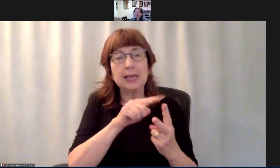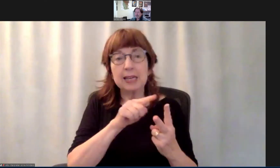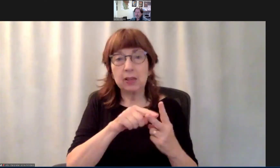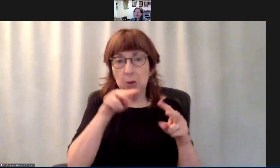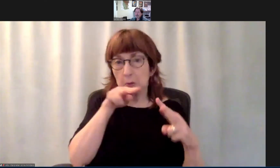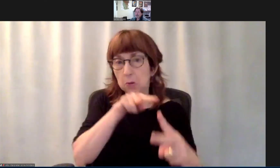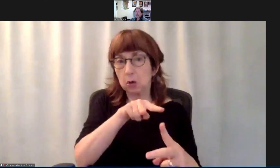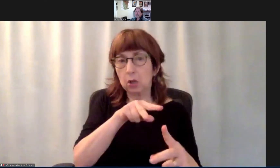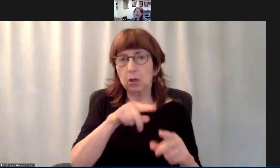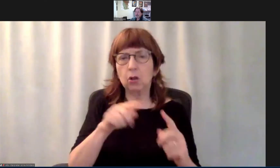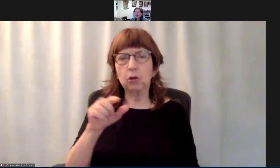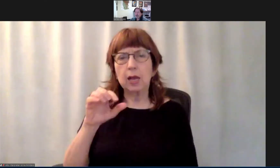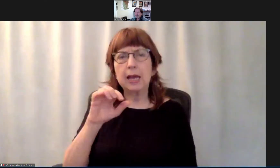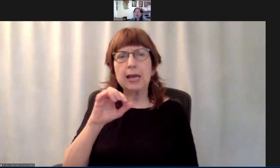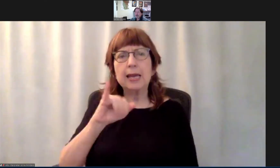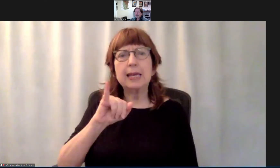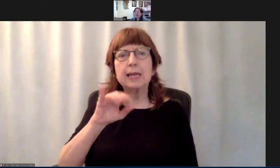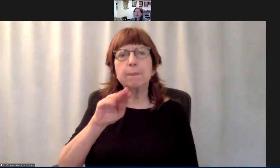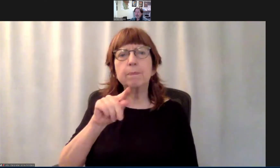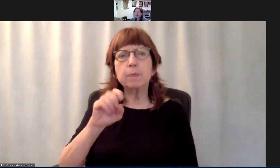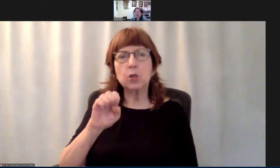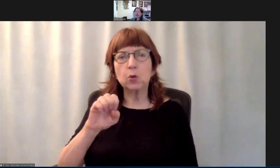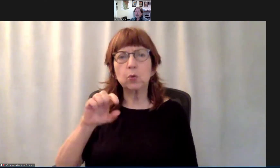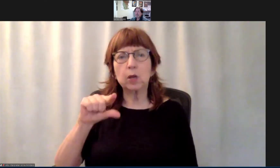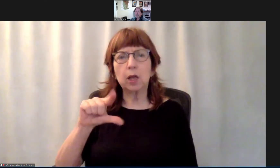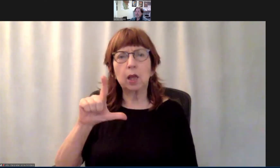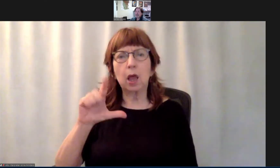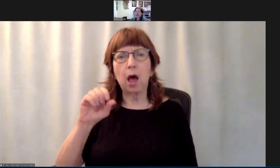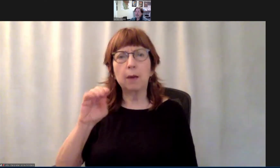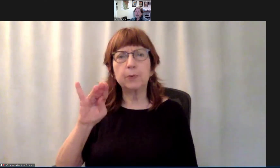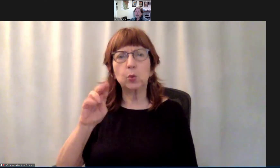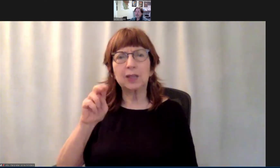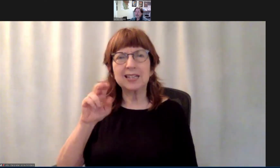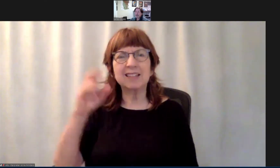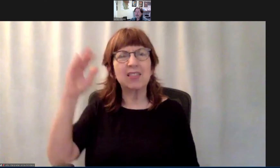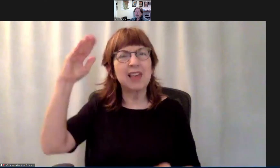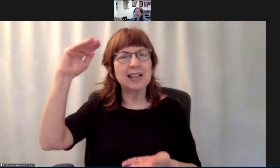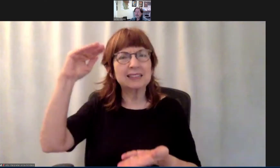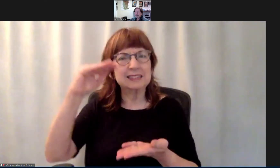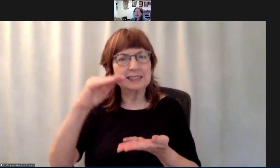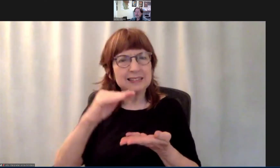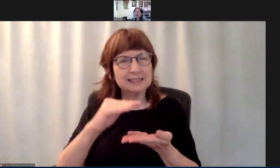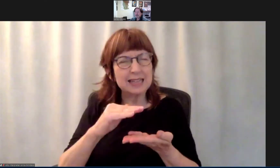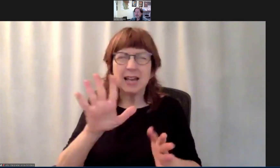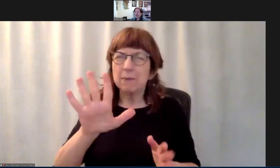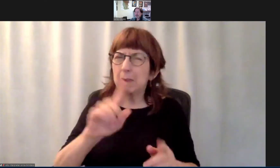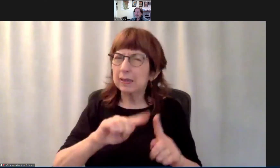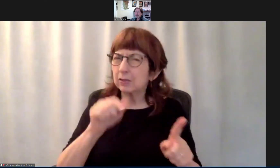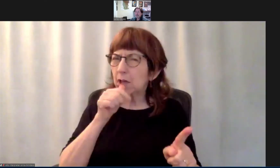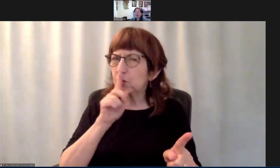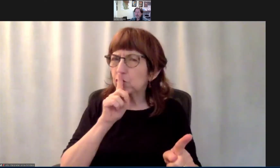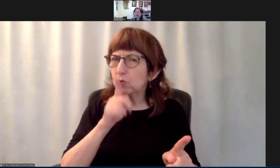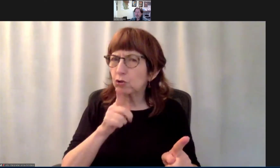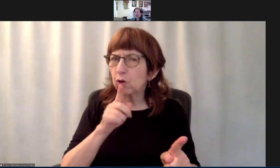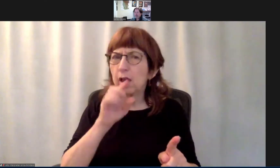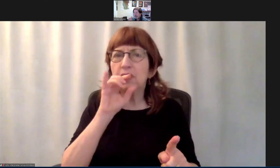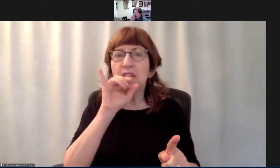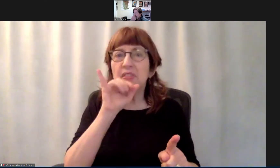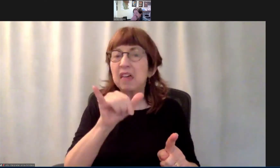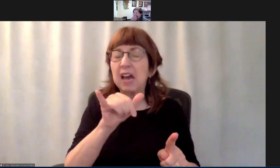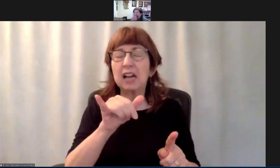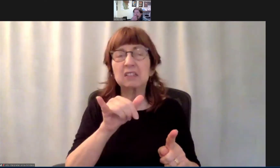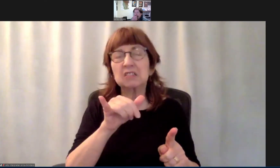immune globulins, which do tend to fall over time, but it's not clear that that is a true surrogate of immunity